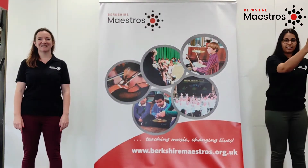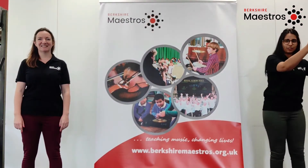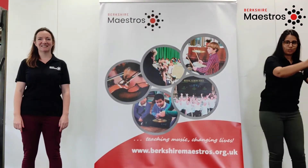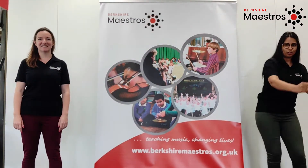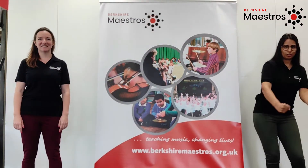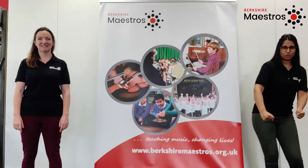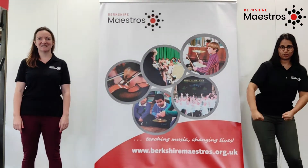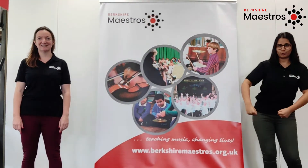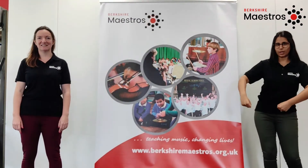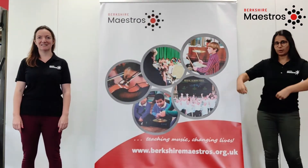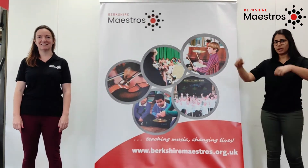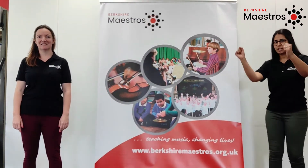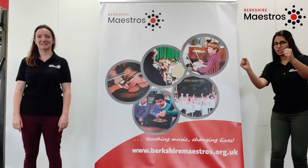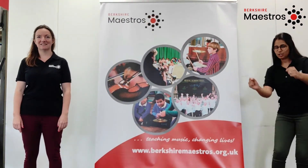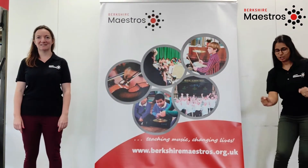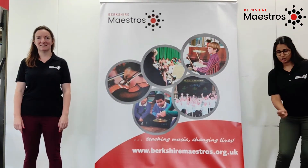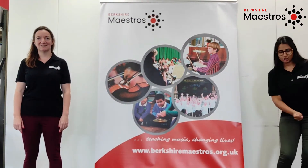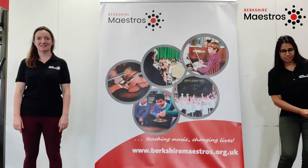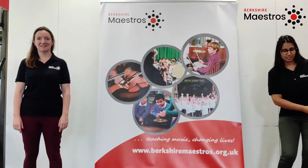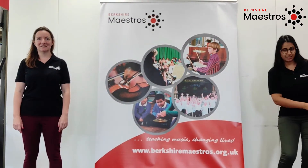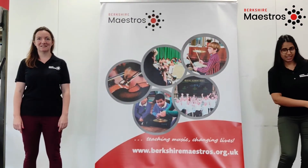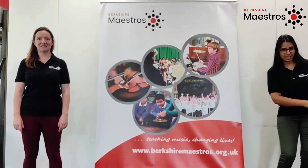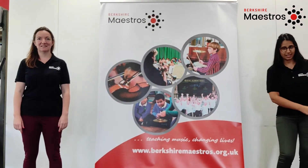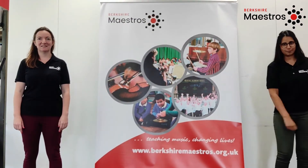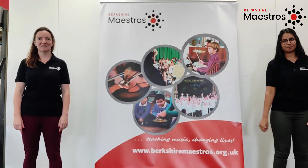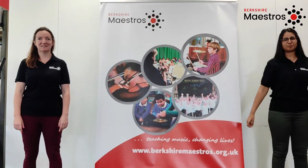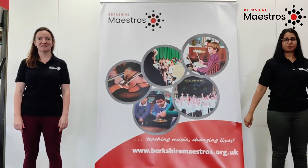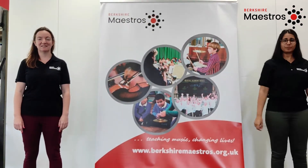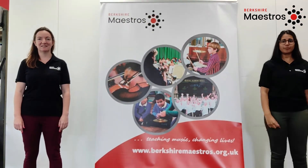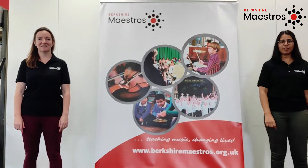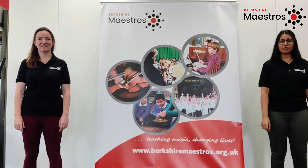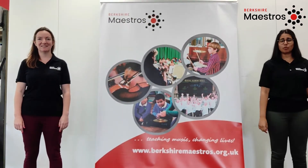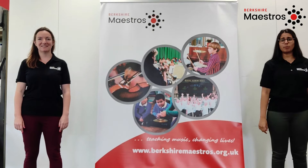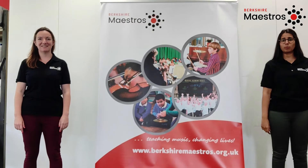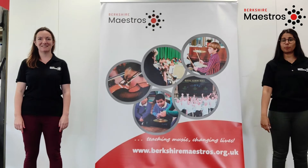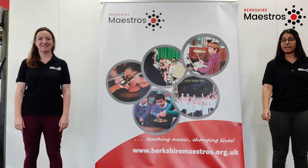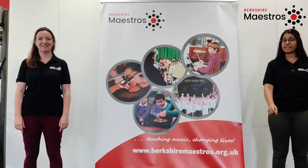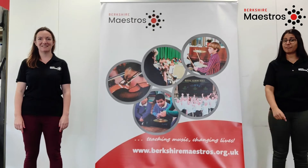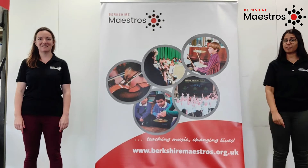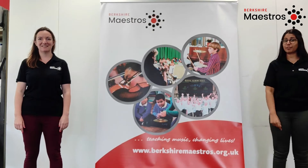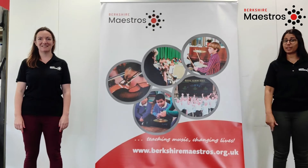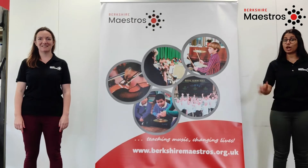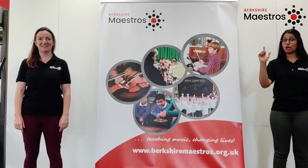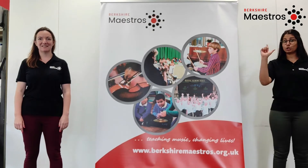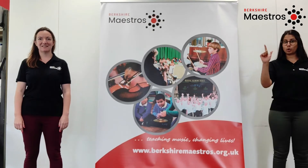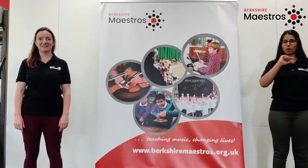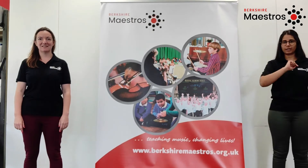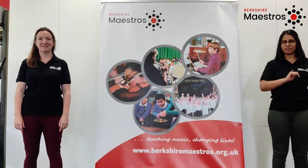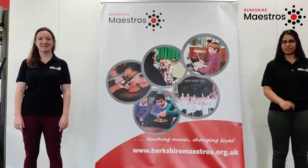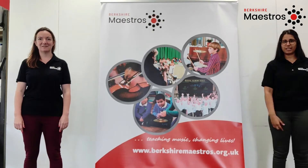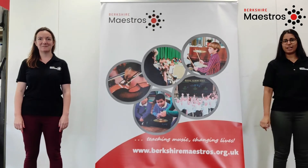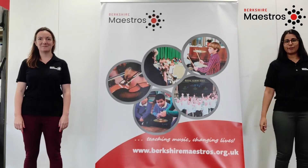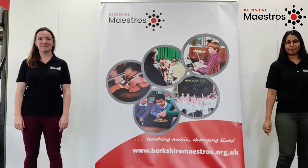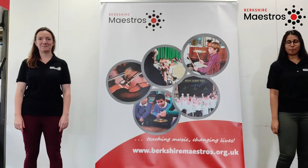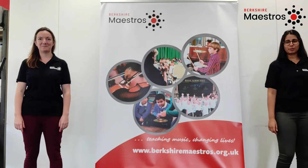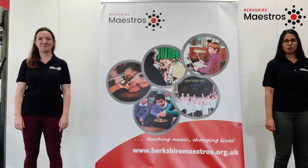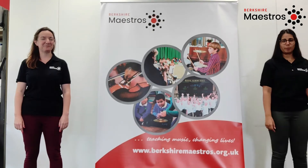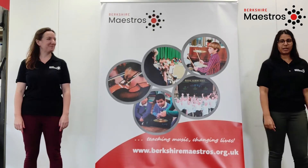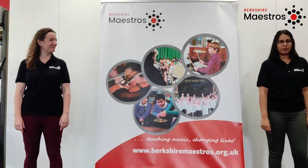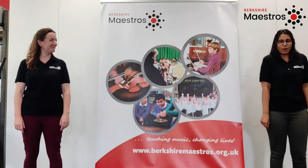And shh, we go shh, ski. So remember, we repeat everything twice. From the top, here we go,